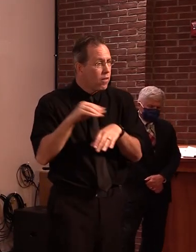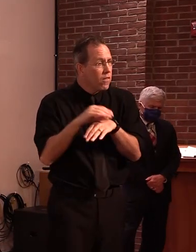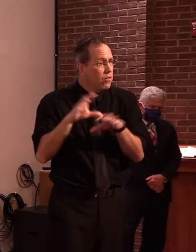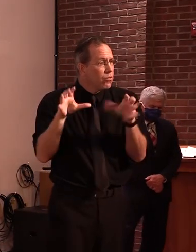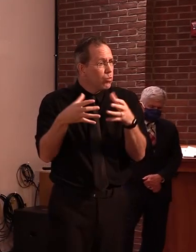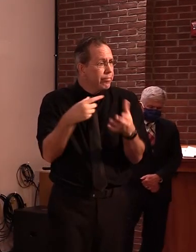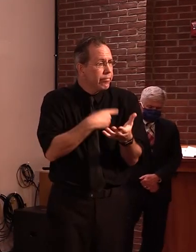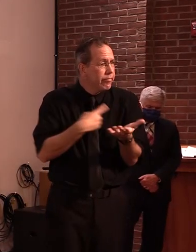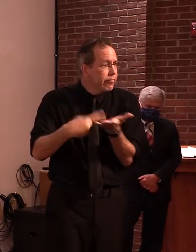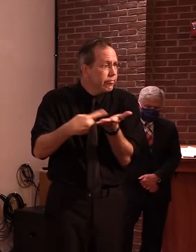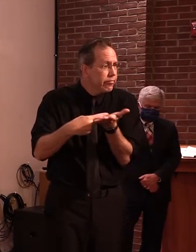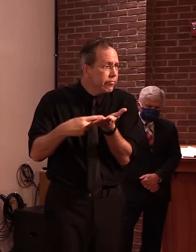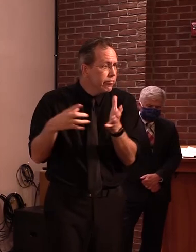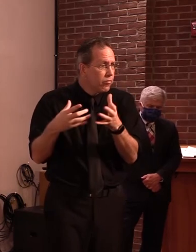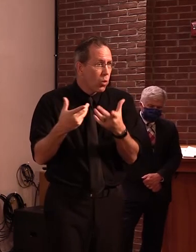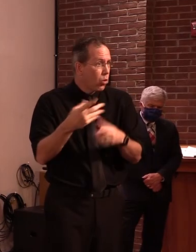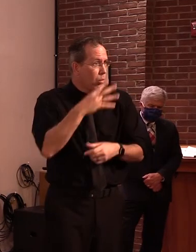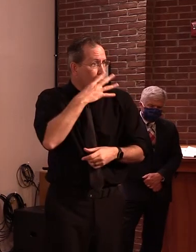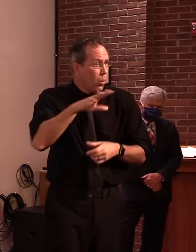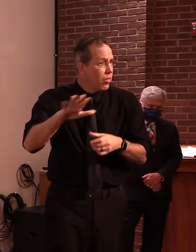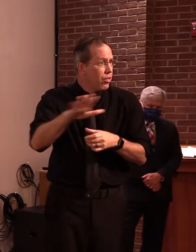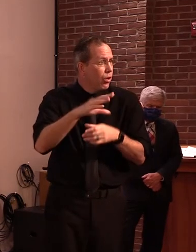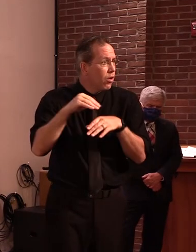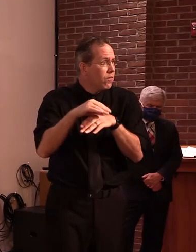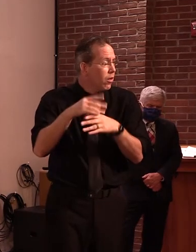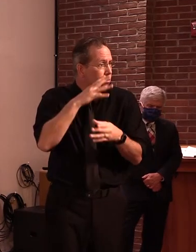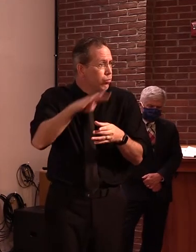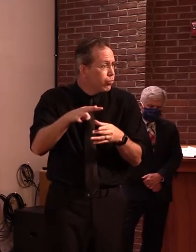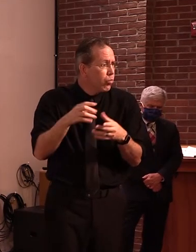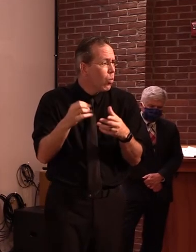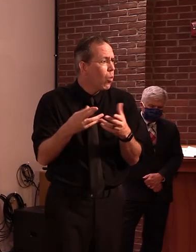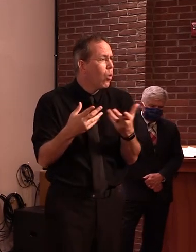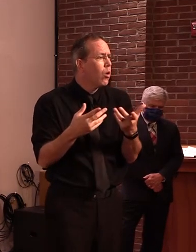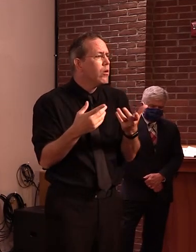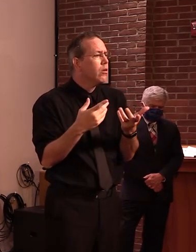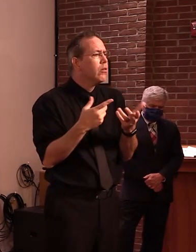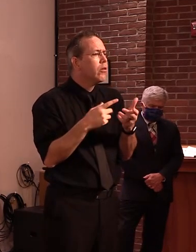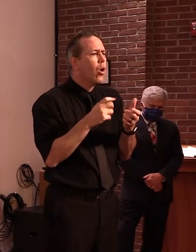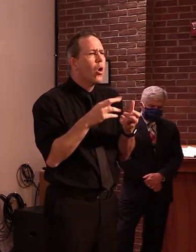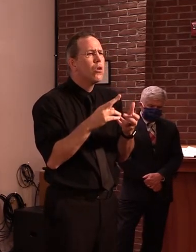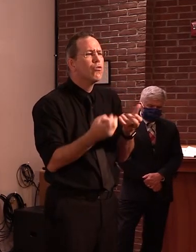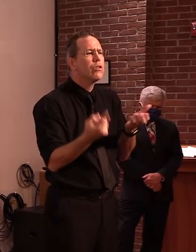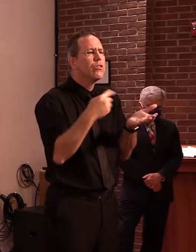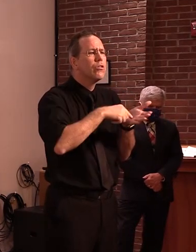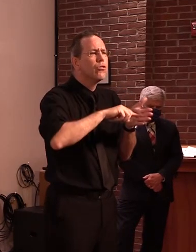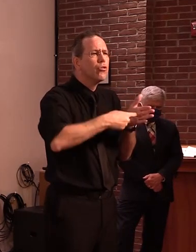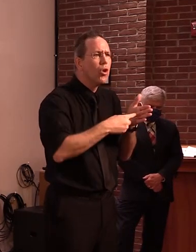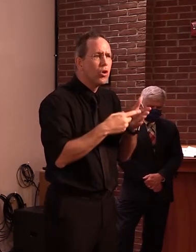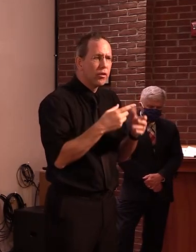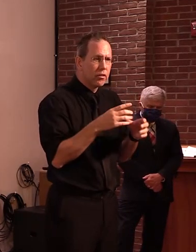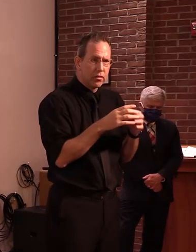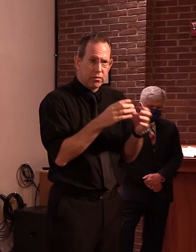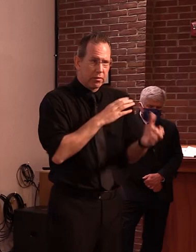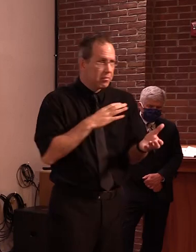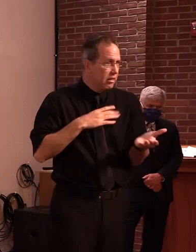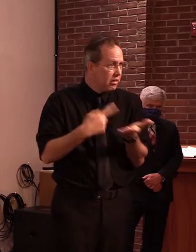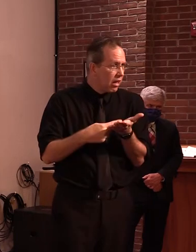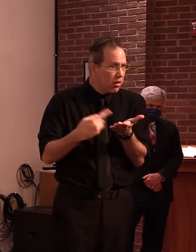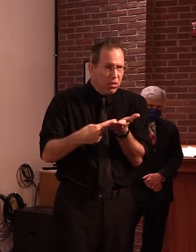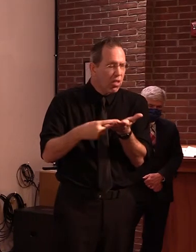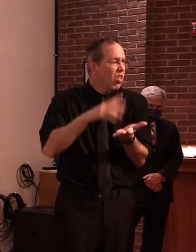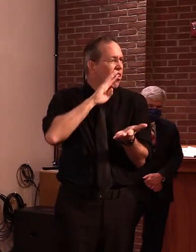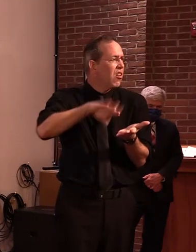gets pushed up to what I guess is the Restart Vermont Committee, and then they get reversed or change